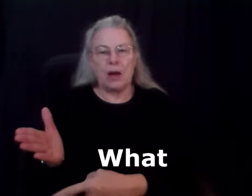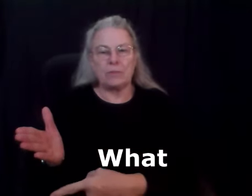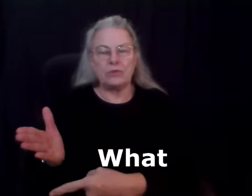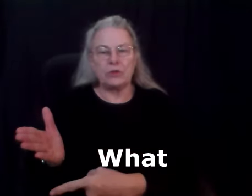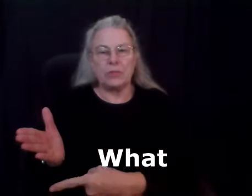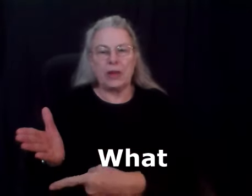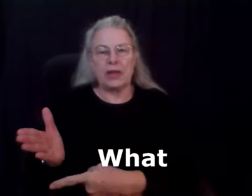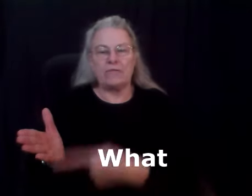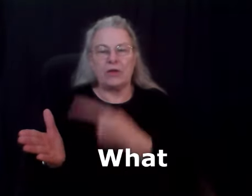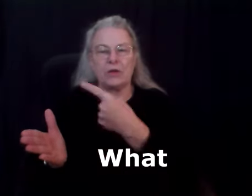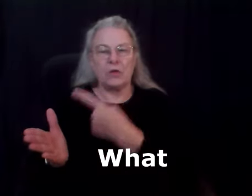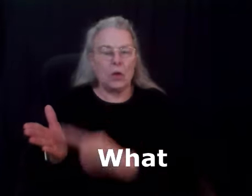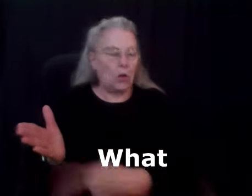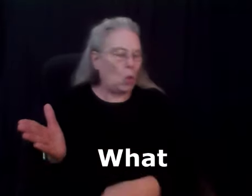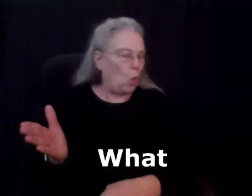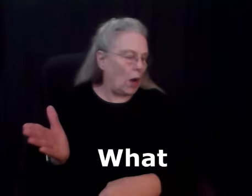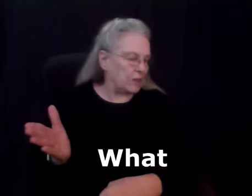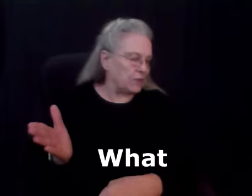to your pinky finger. What?